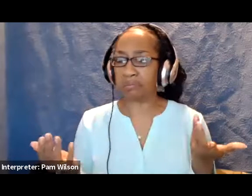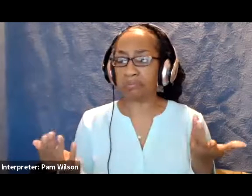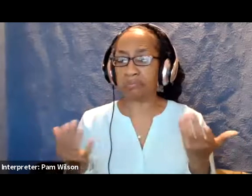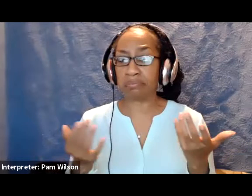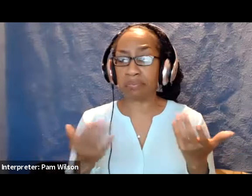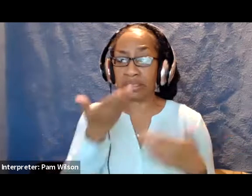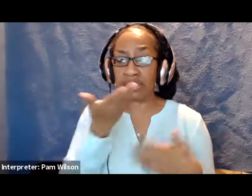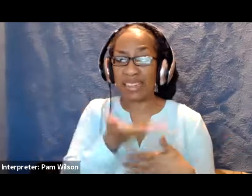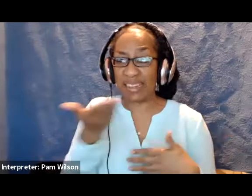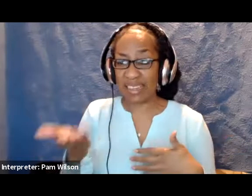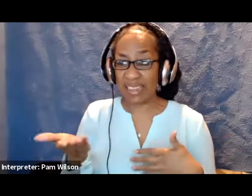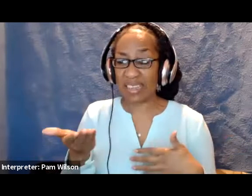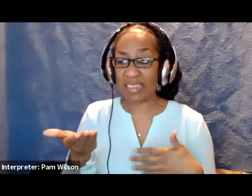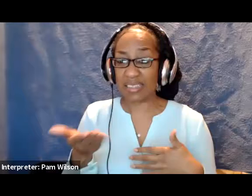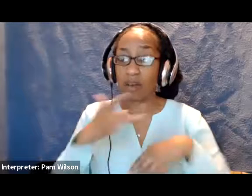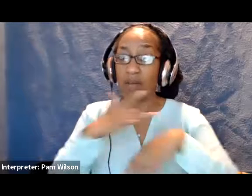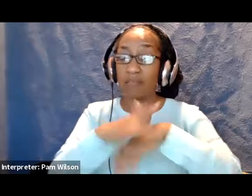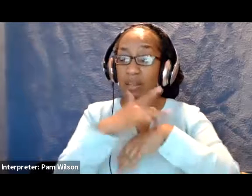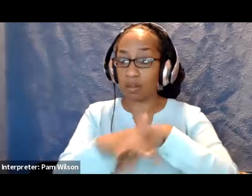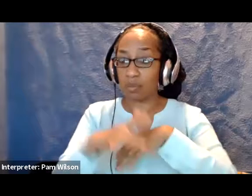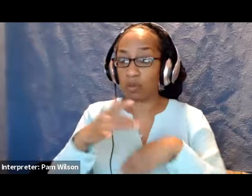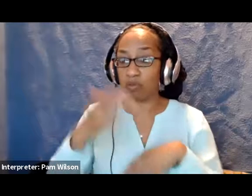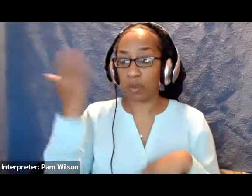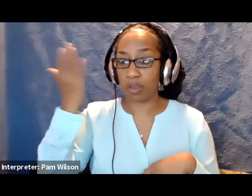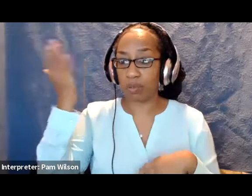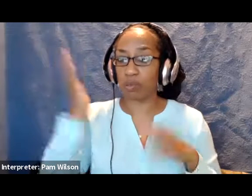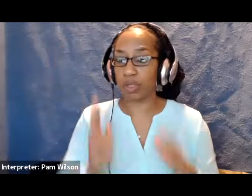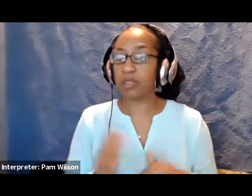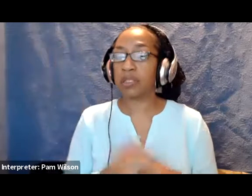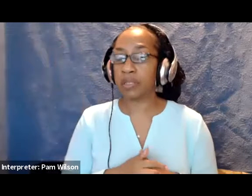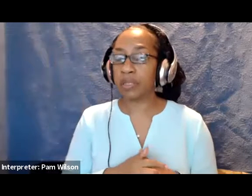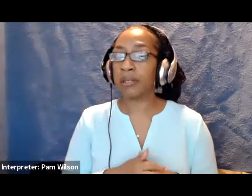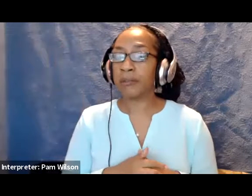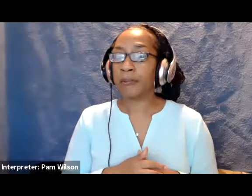features that are available to the presenters. This is a little random here.